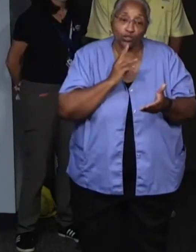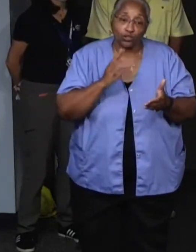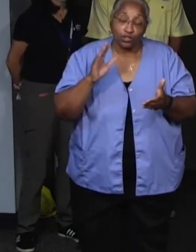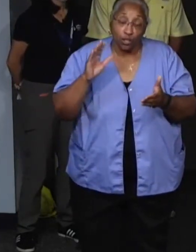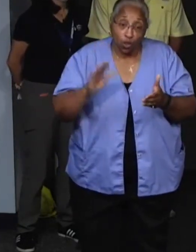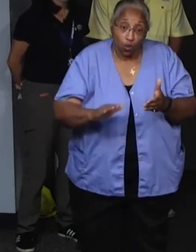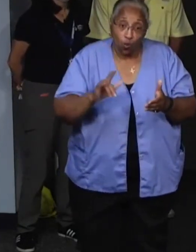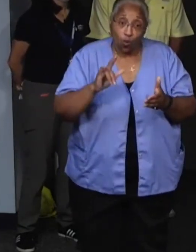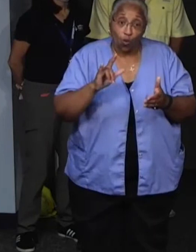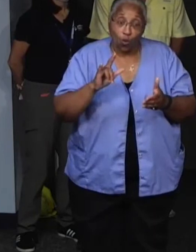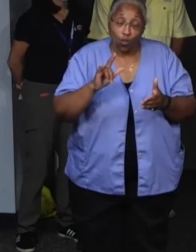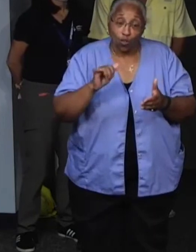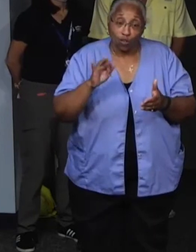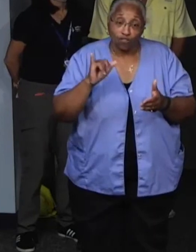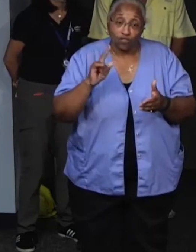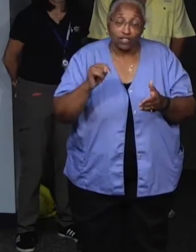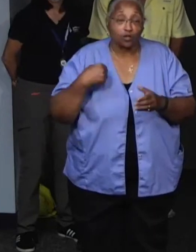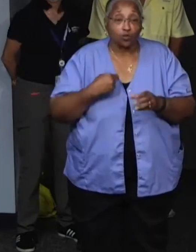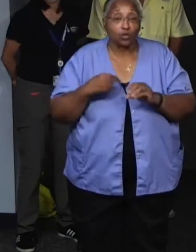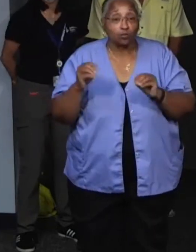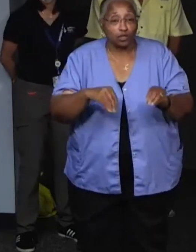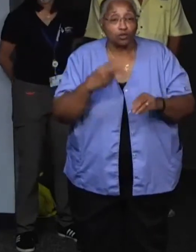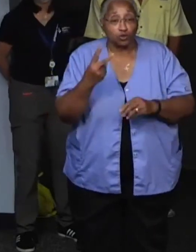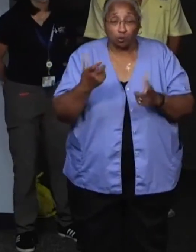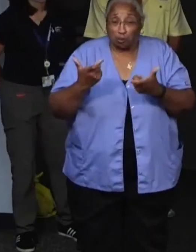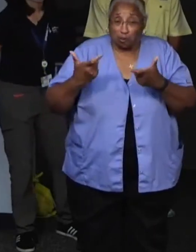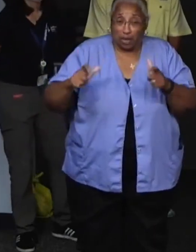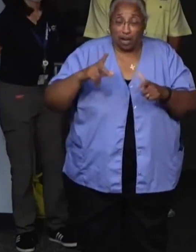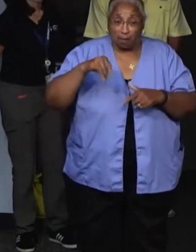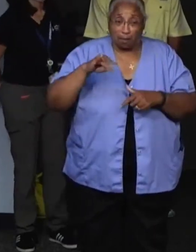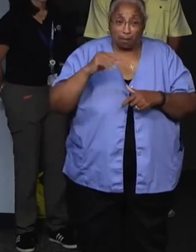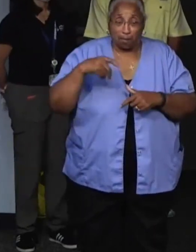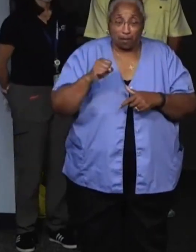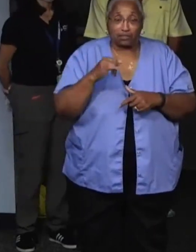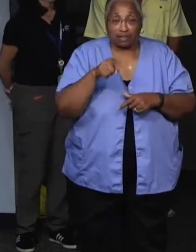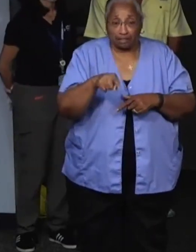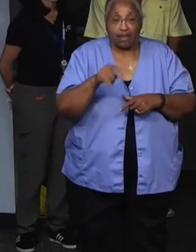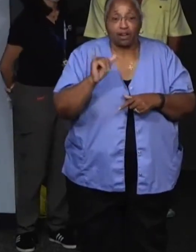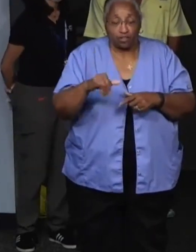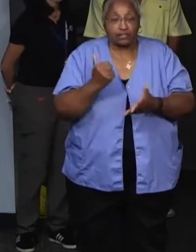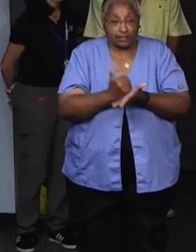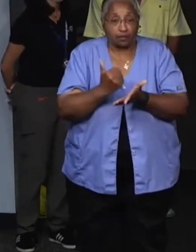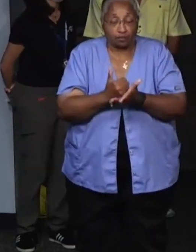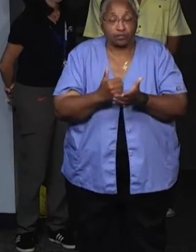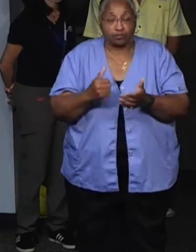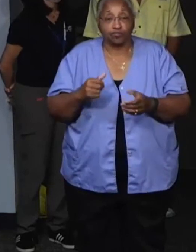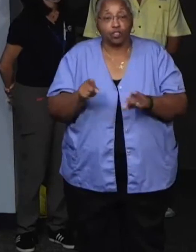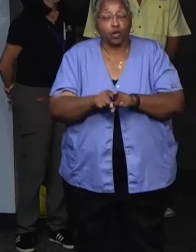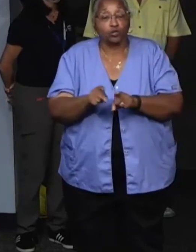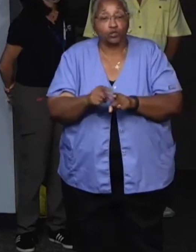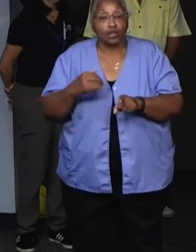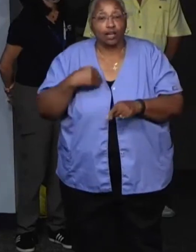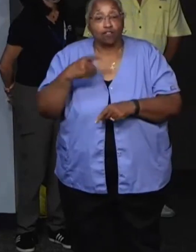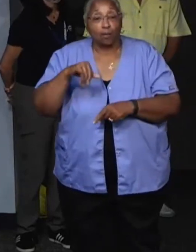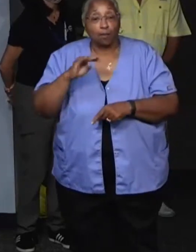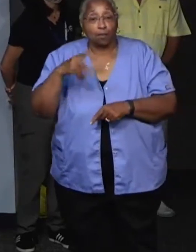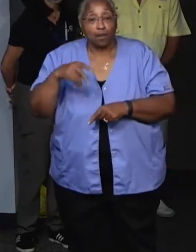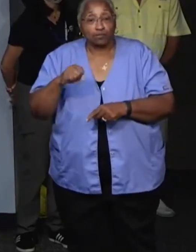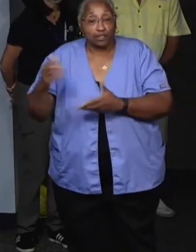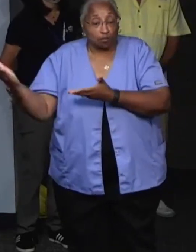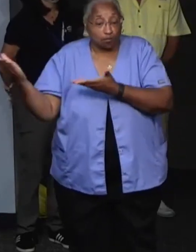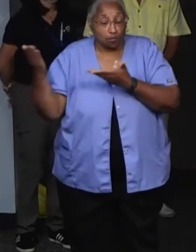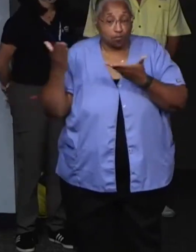but we put two massive pumps, two 48-inch pumps there that's pumping out the water. And we also have pumps that's been delivered on